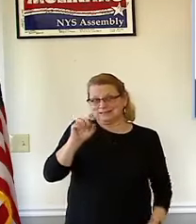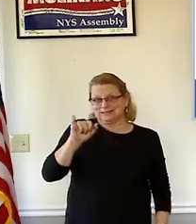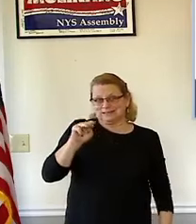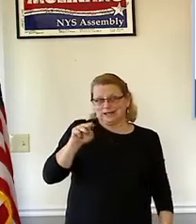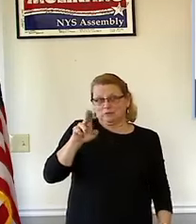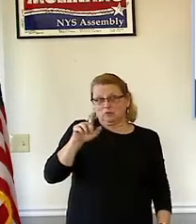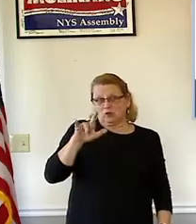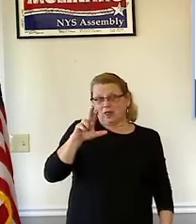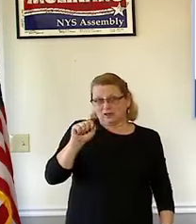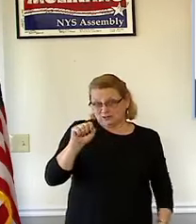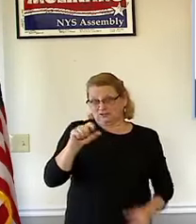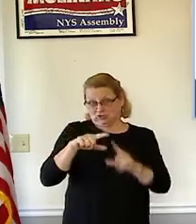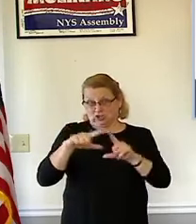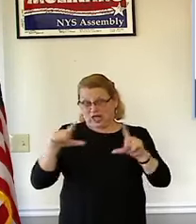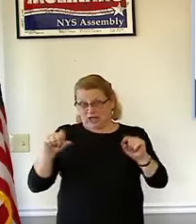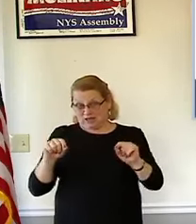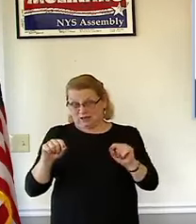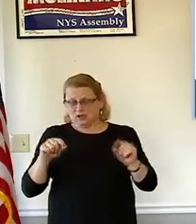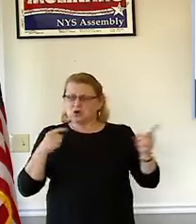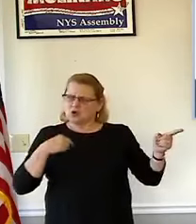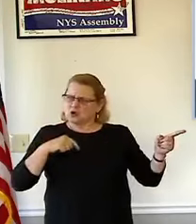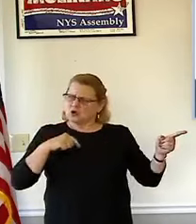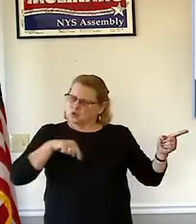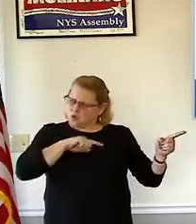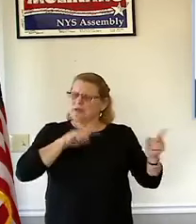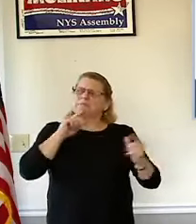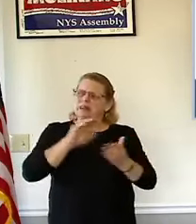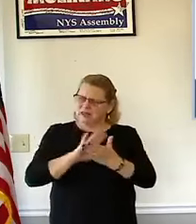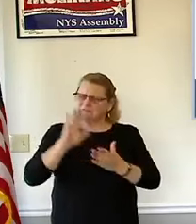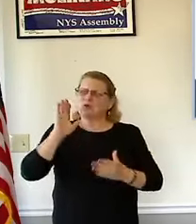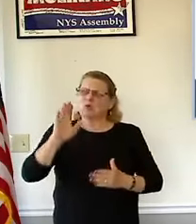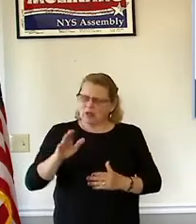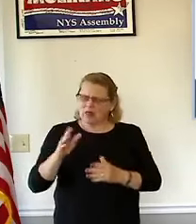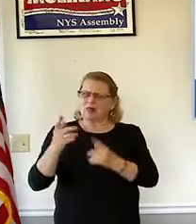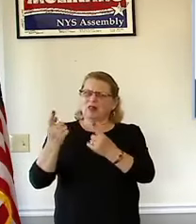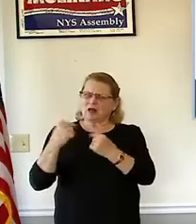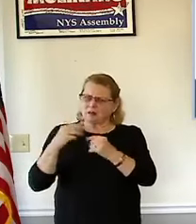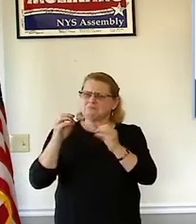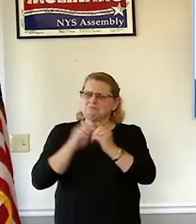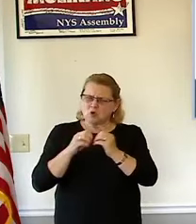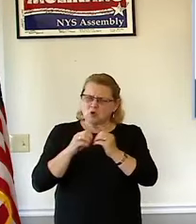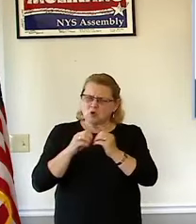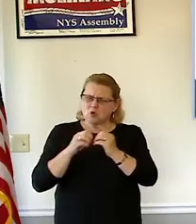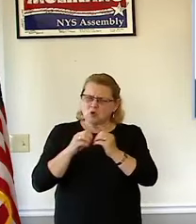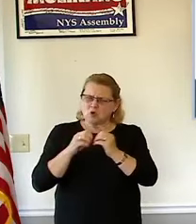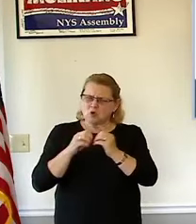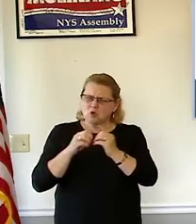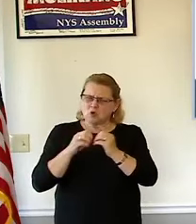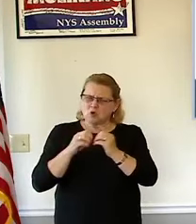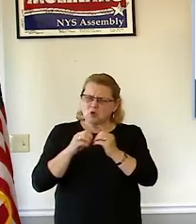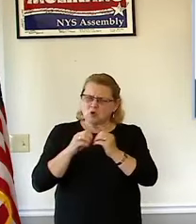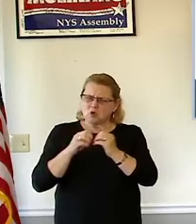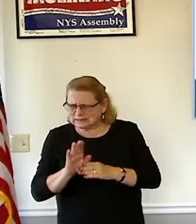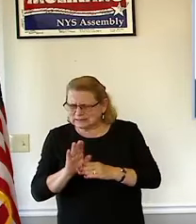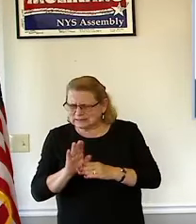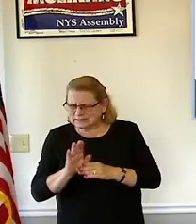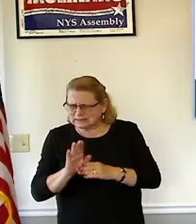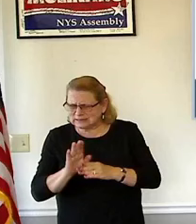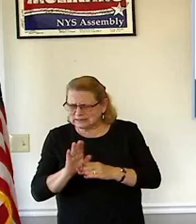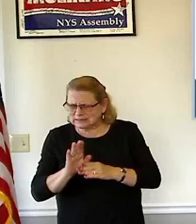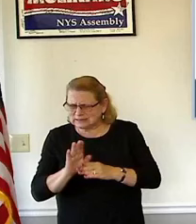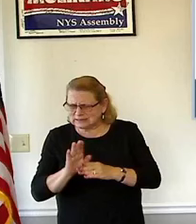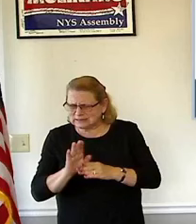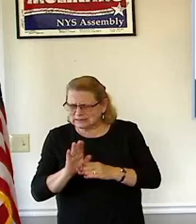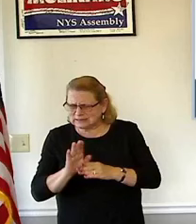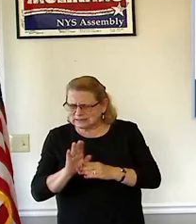be state and local aid assistance. We believe that there will be additional assistance to small businesses, and we do believe that there will be additional